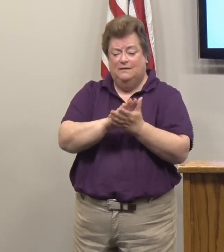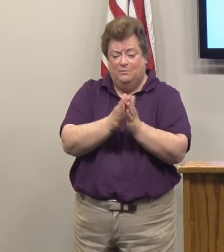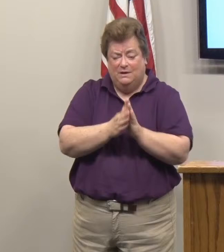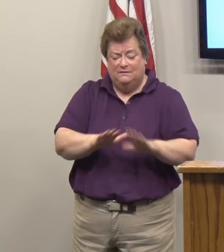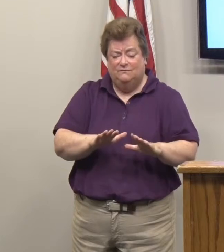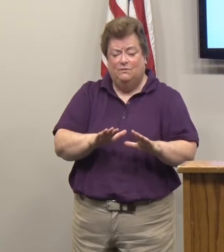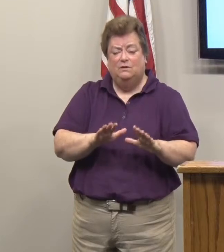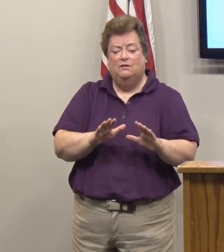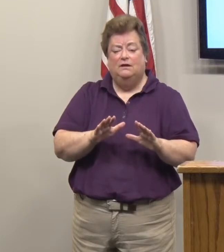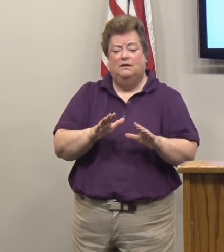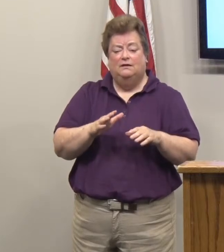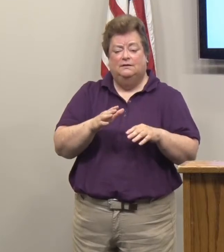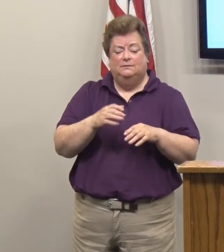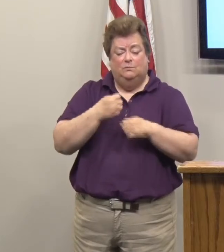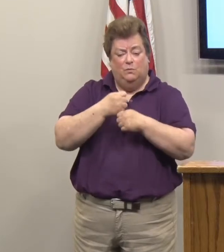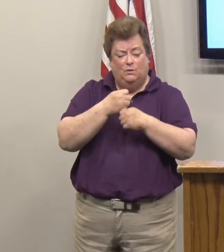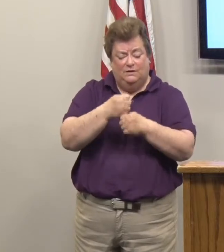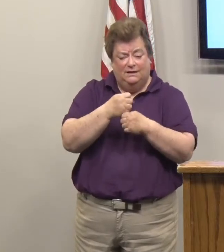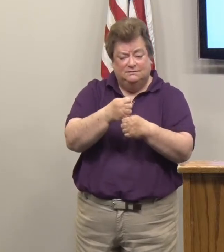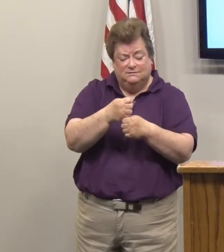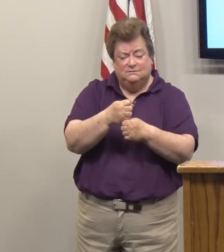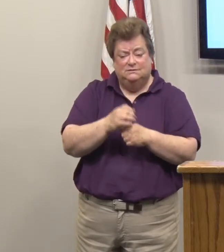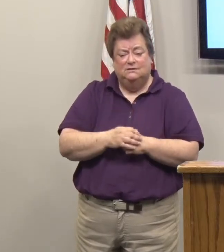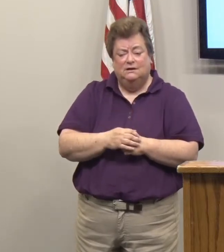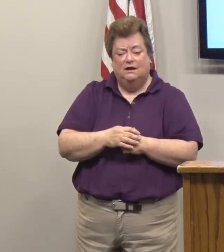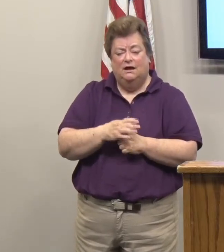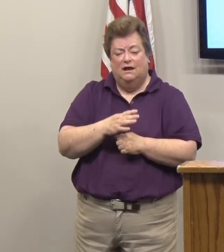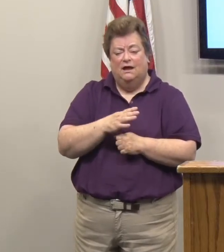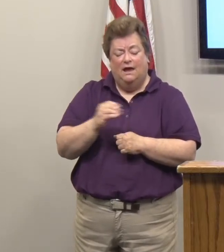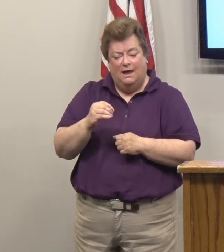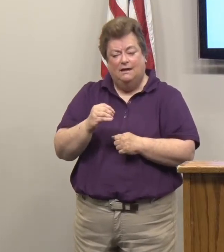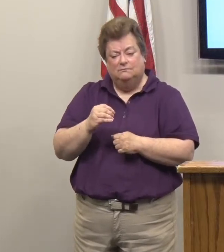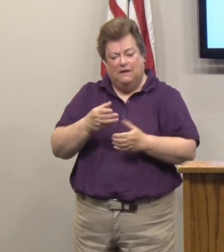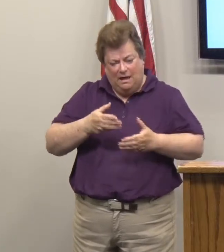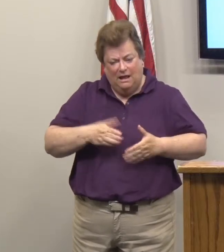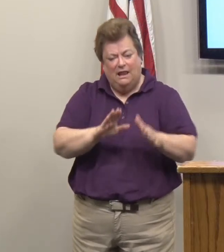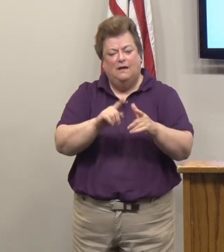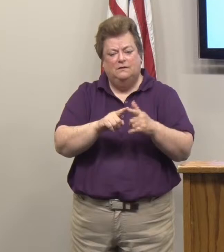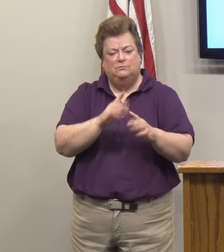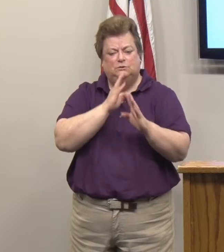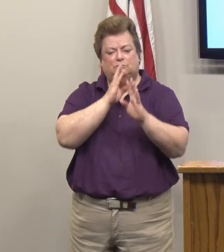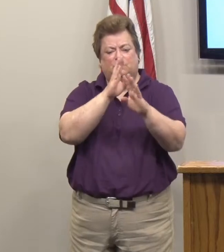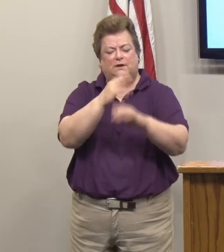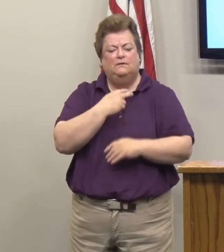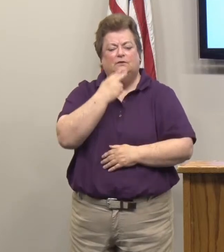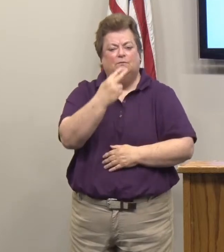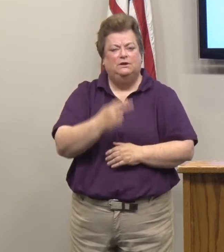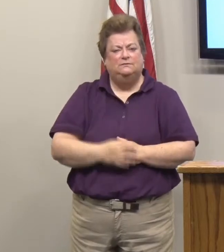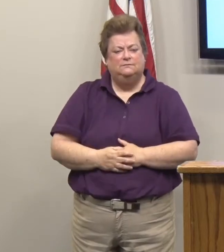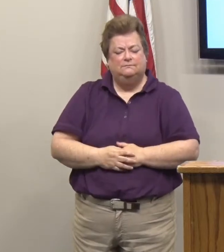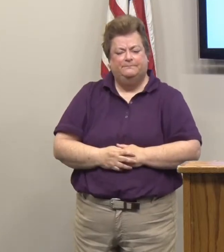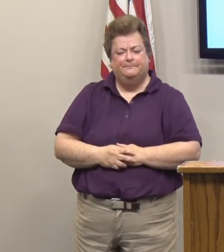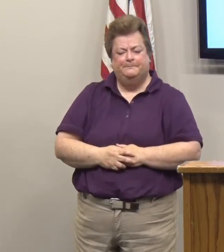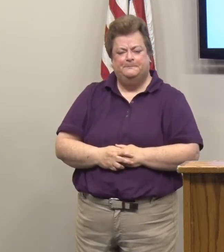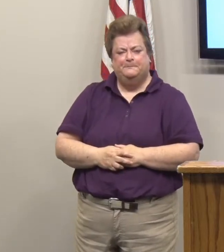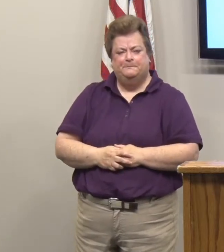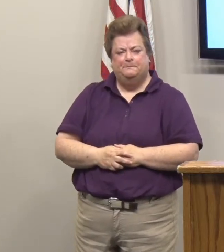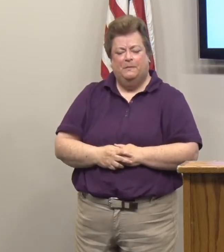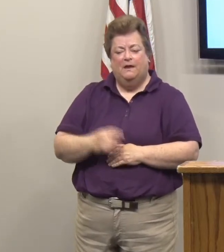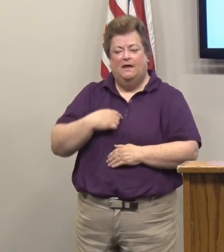effort for them to support and sustain night after night, but they're showing up for duty and trying to do everything they can